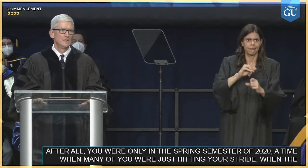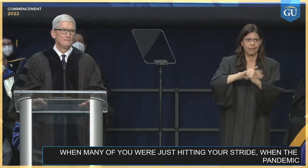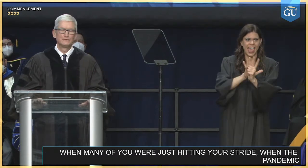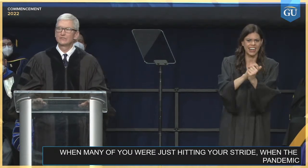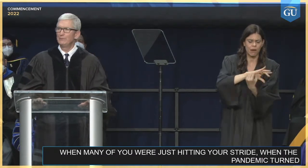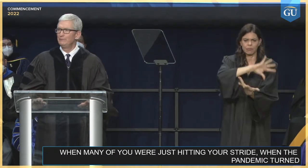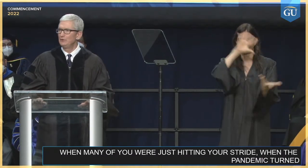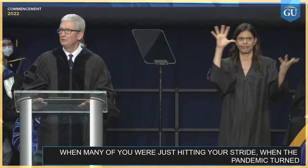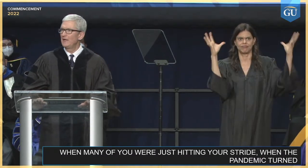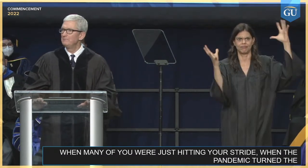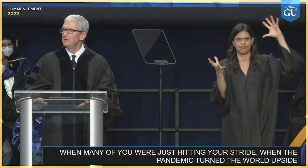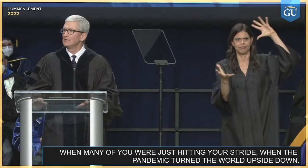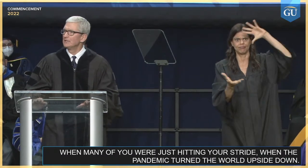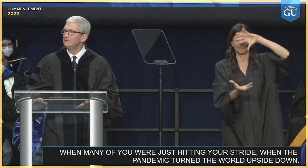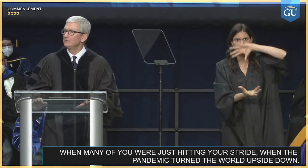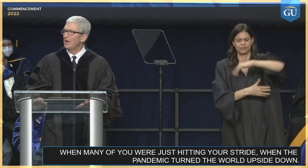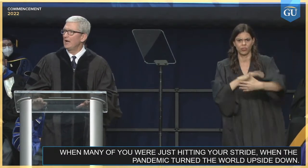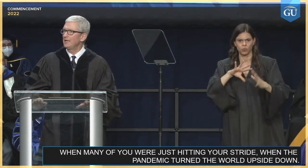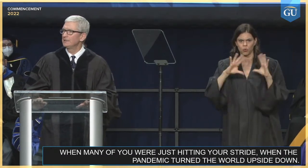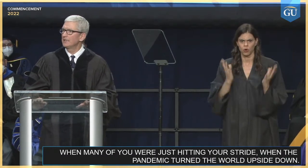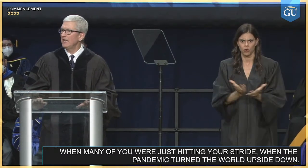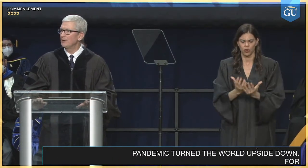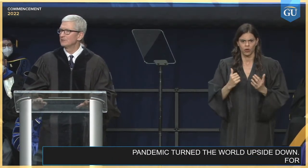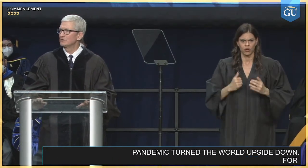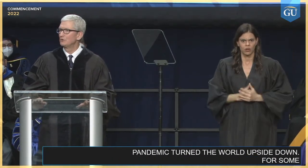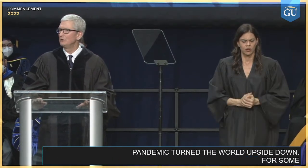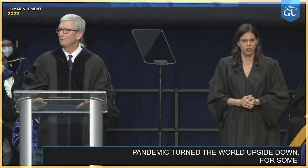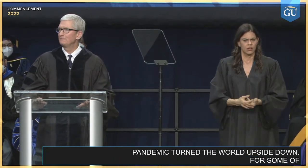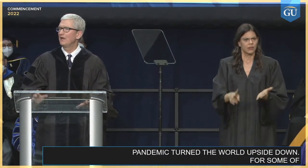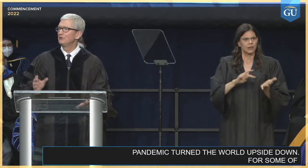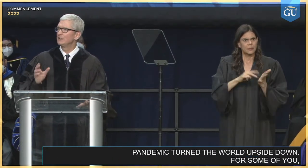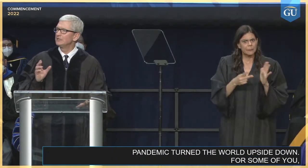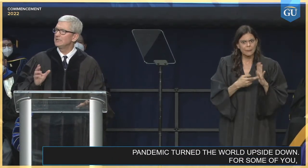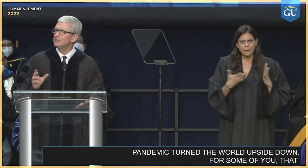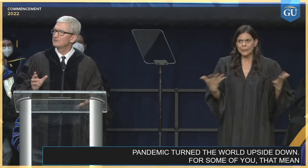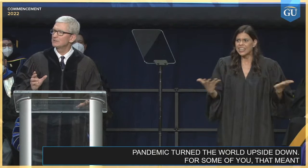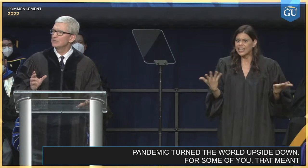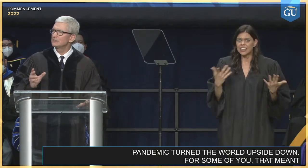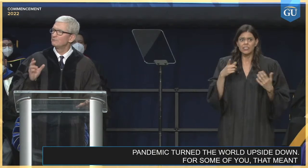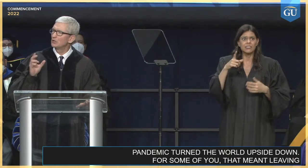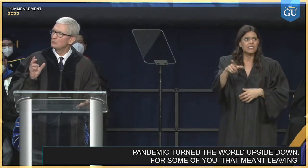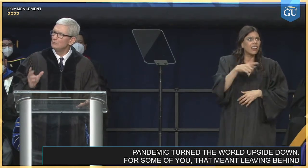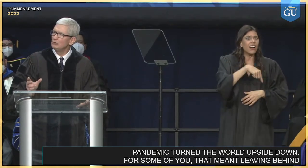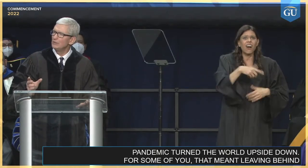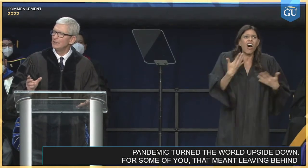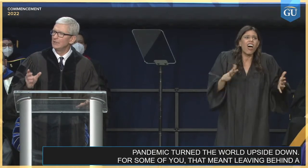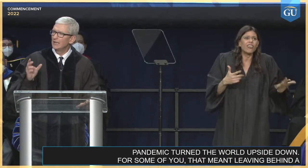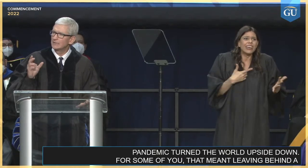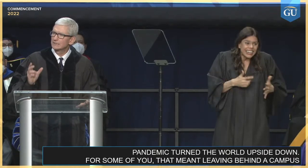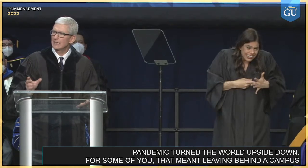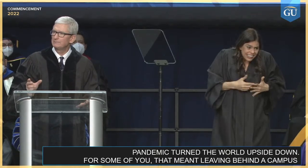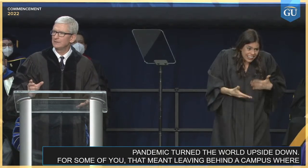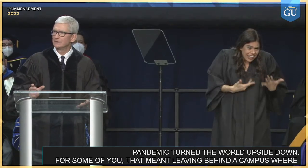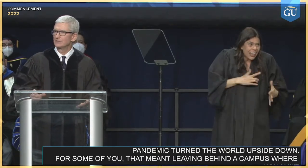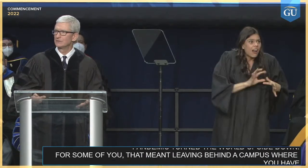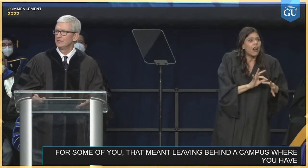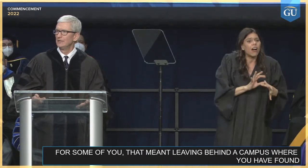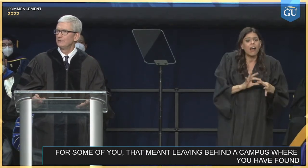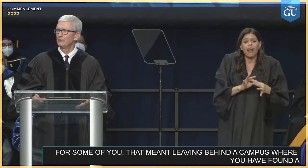For some of you, that meant leaving behind a campus where you have found a deep sense of community and acceptance, perhaps